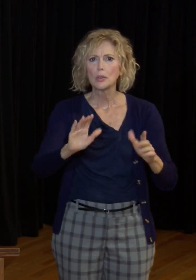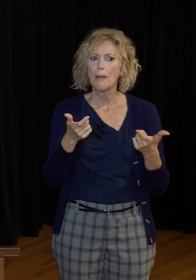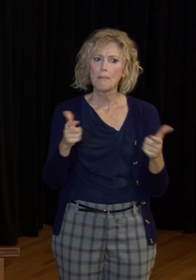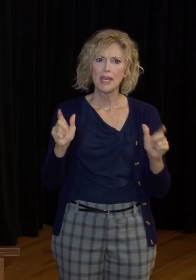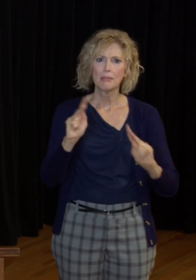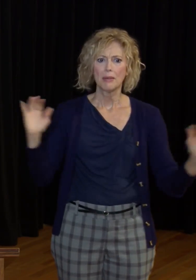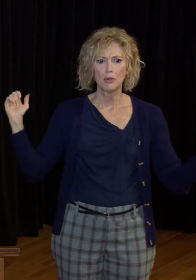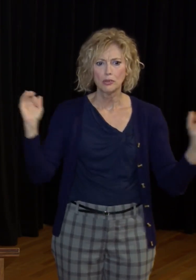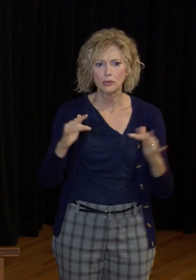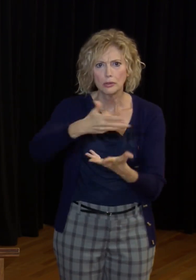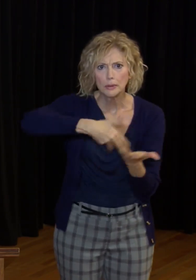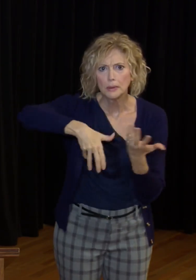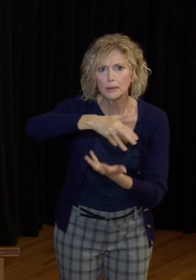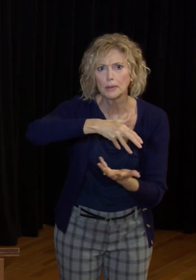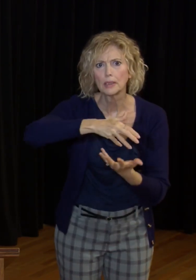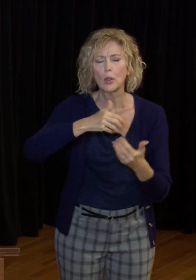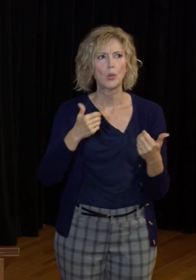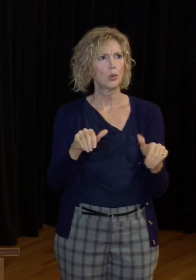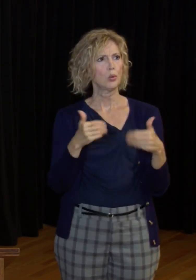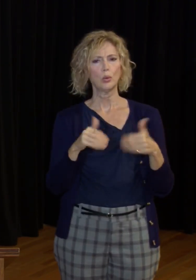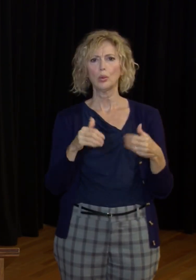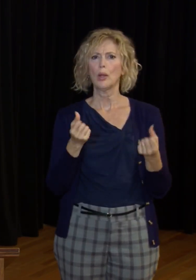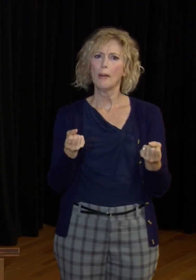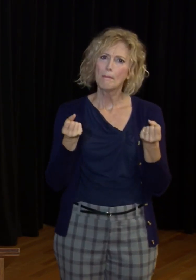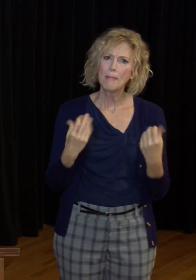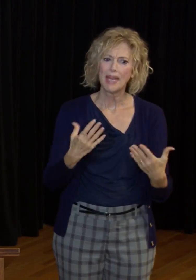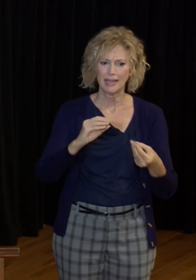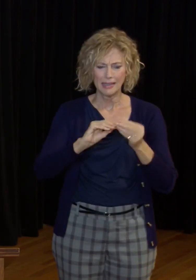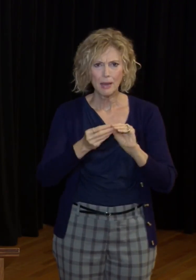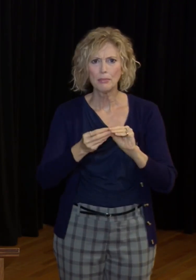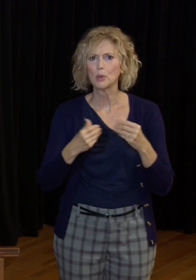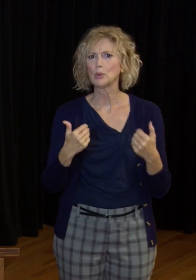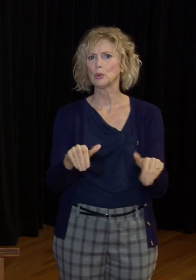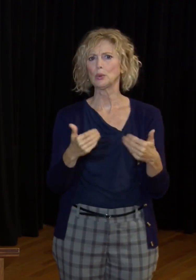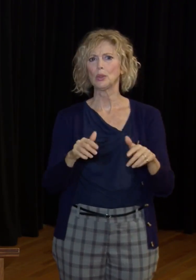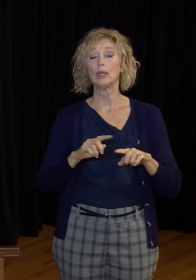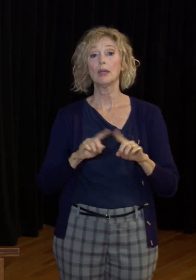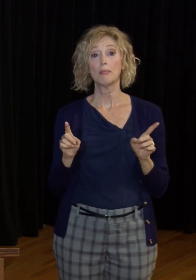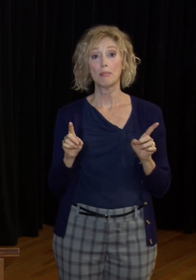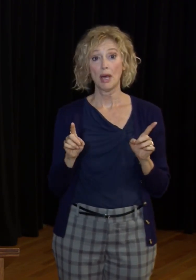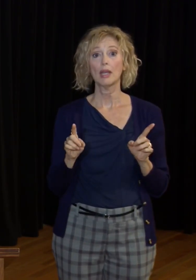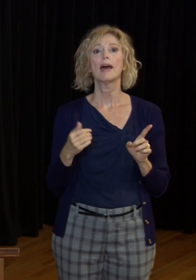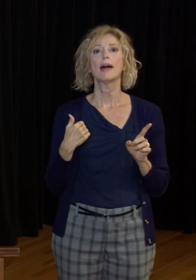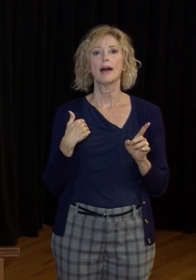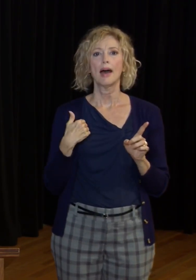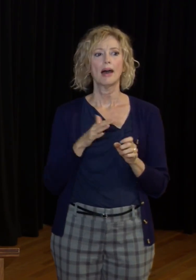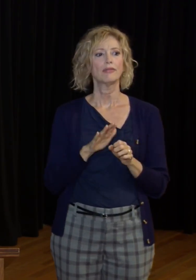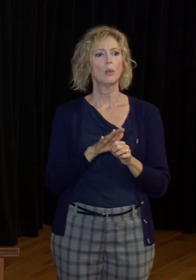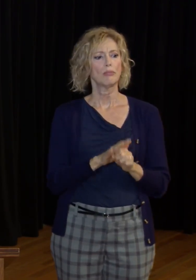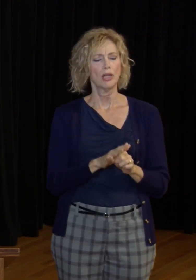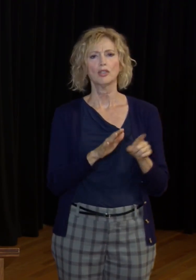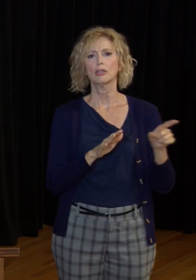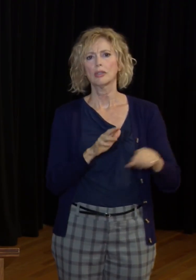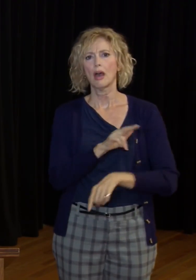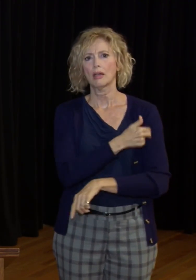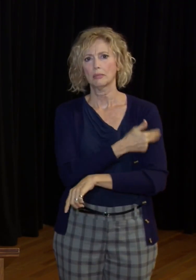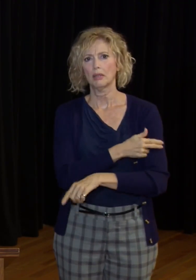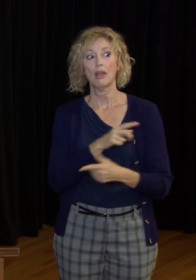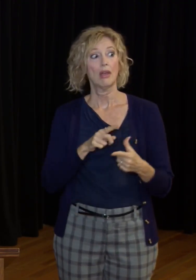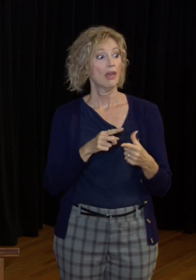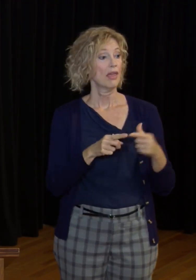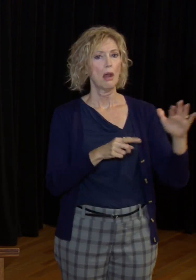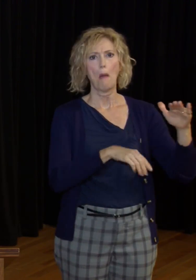unprecedented set of cases. You know, we were looking at not only the numbers of cases, but with that came the pressures on our hospitals. And suddenly our